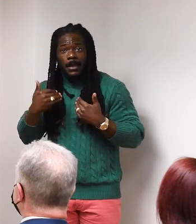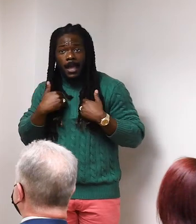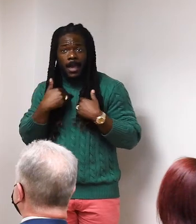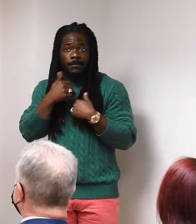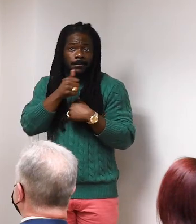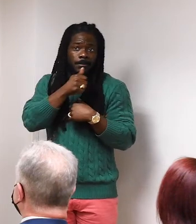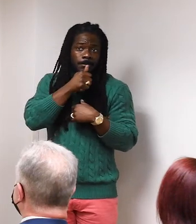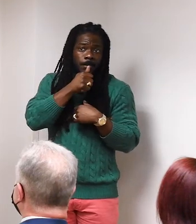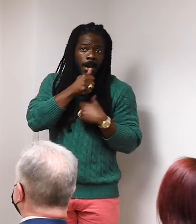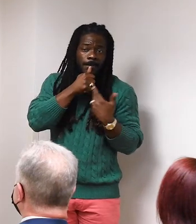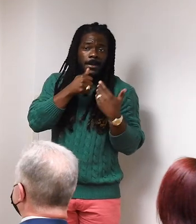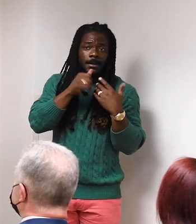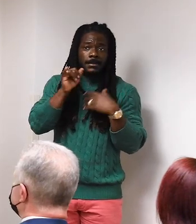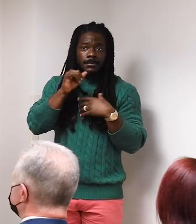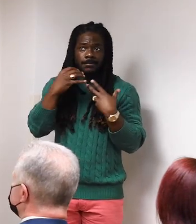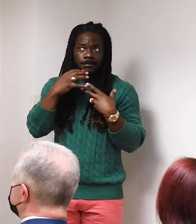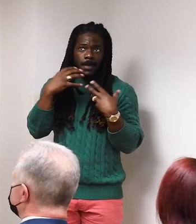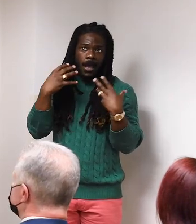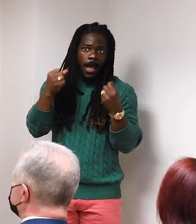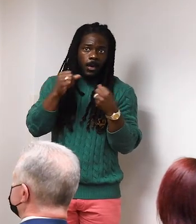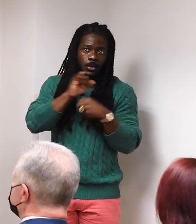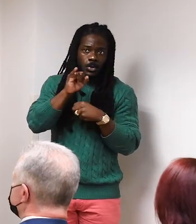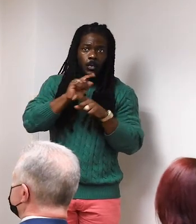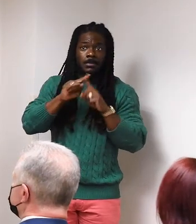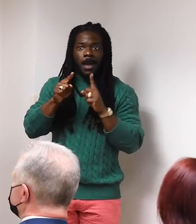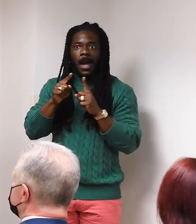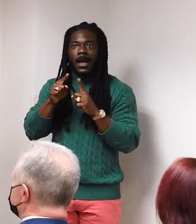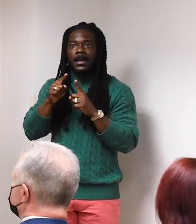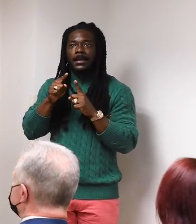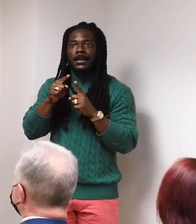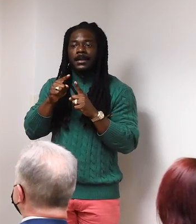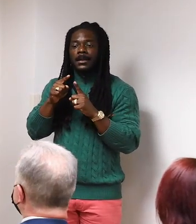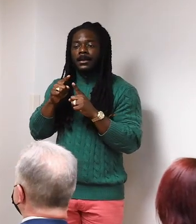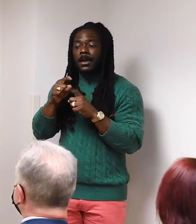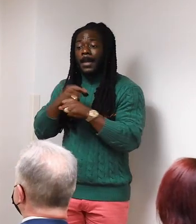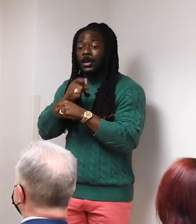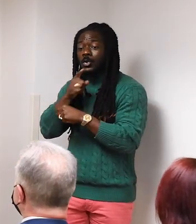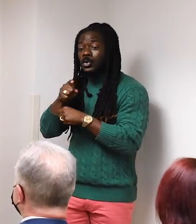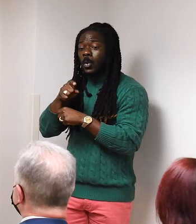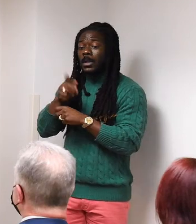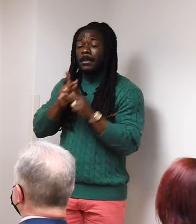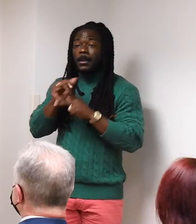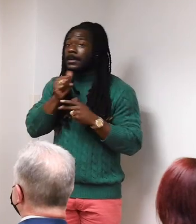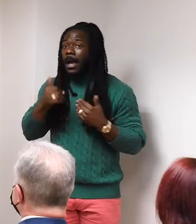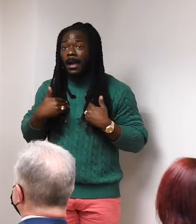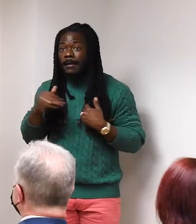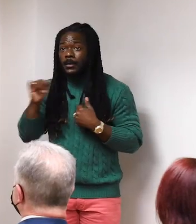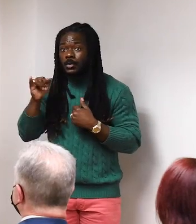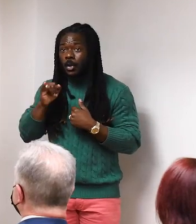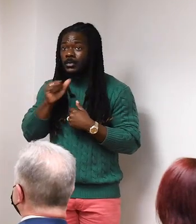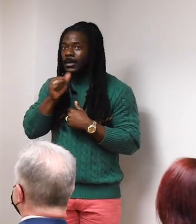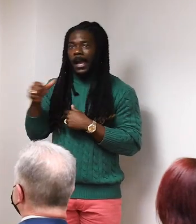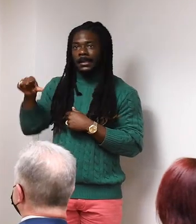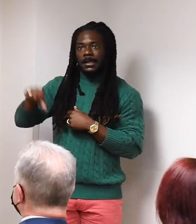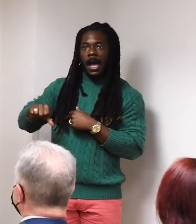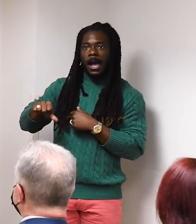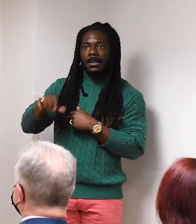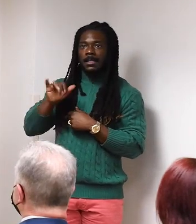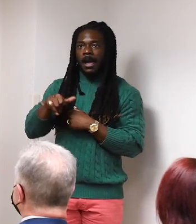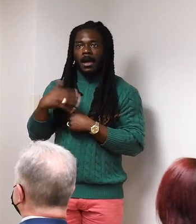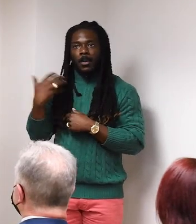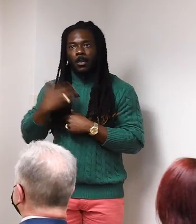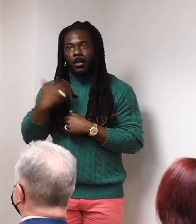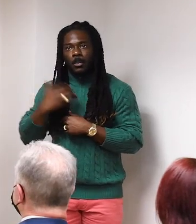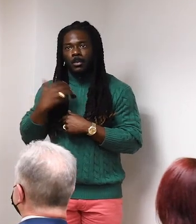coverage, but the fact that you're also stepping up to make sure that those who don't have those kind of resources are not being denied these